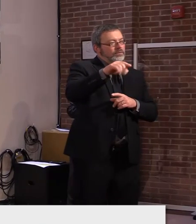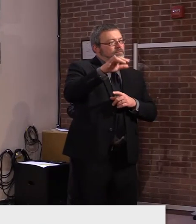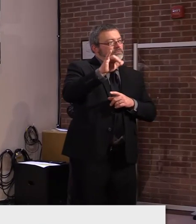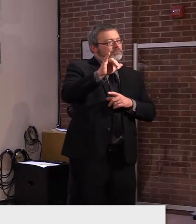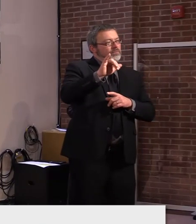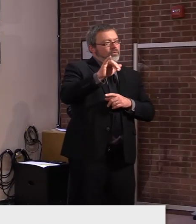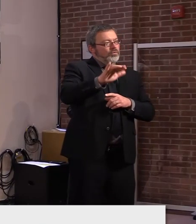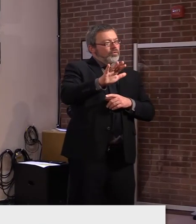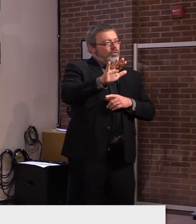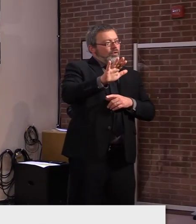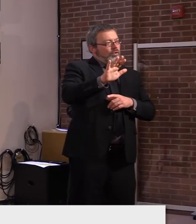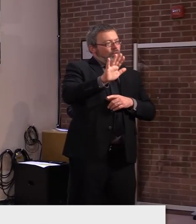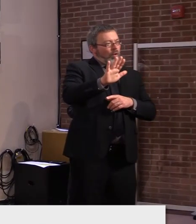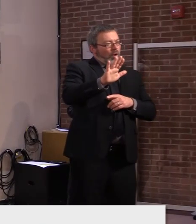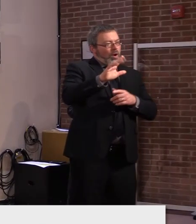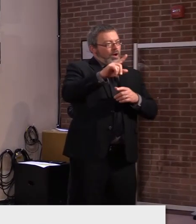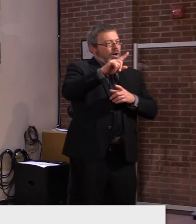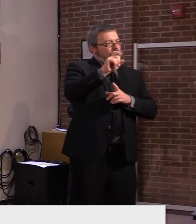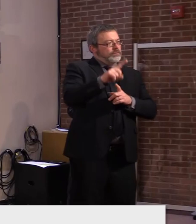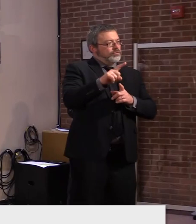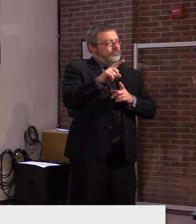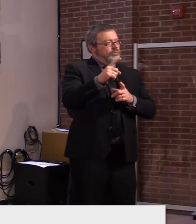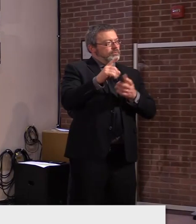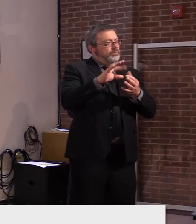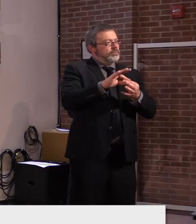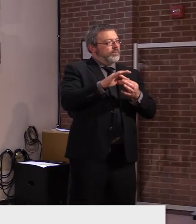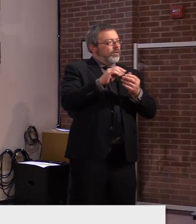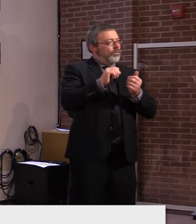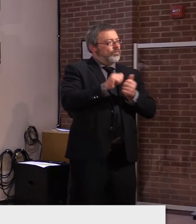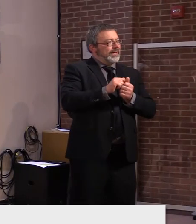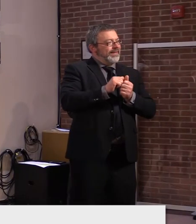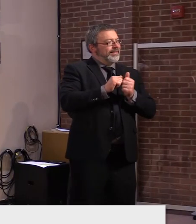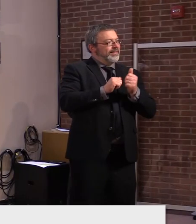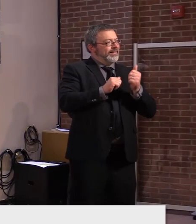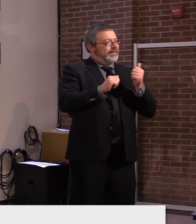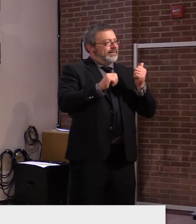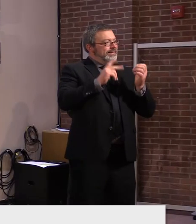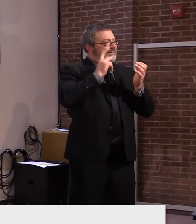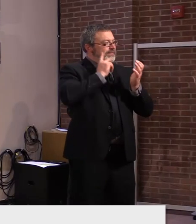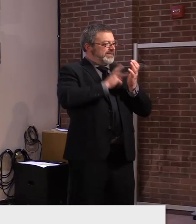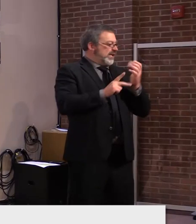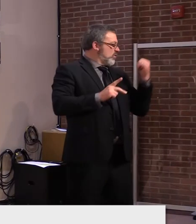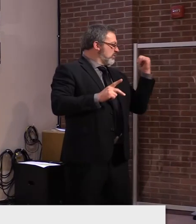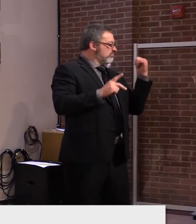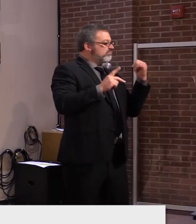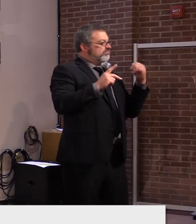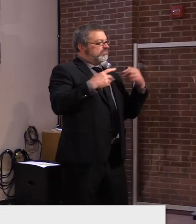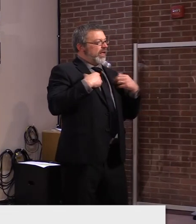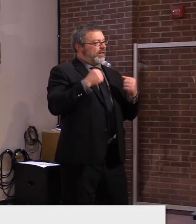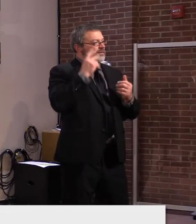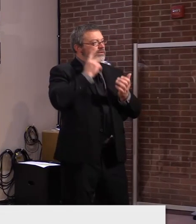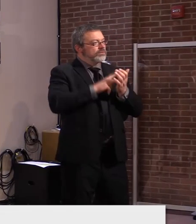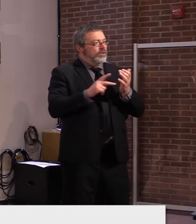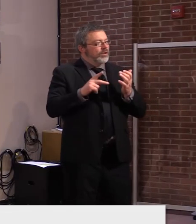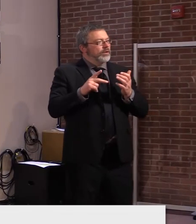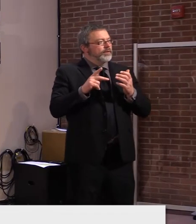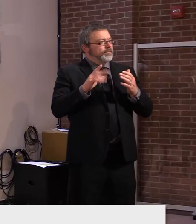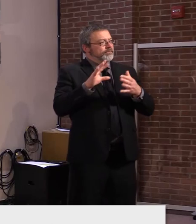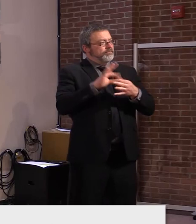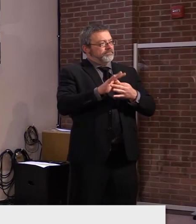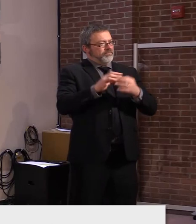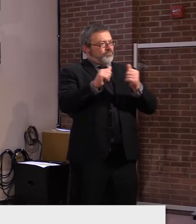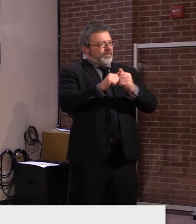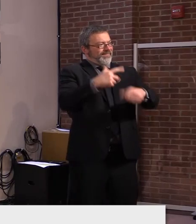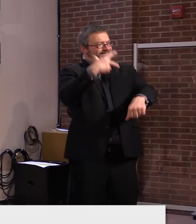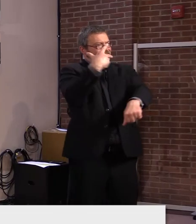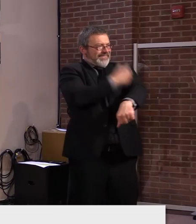Andrew, I'm going to ask Secretary Smith if he can look into the status of some of the vaccination clinics, let's say